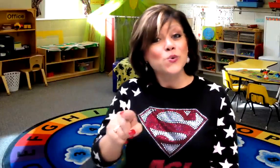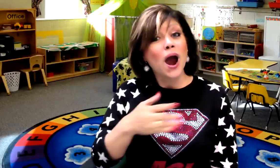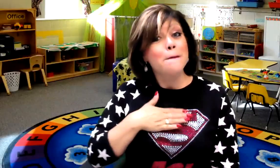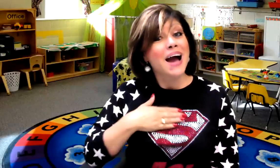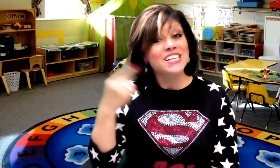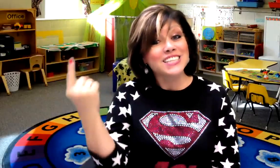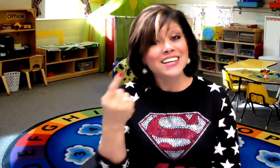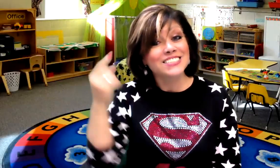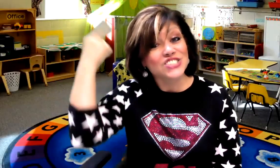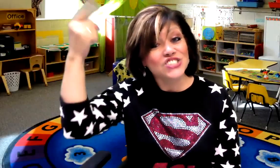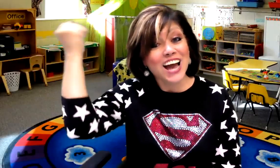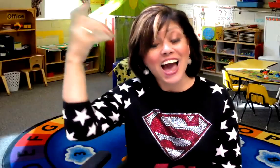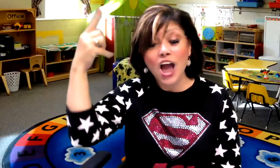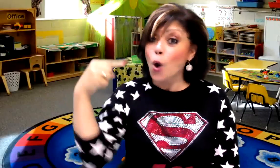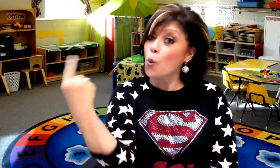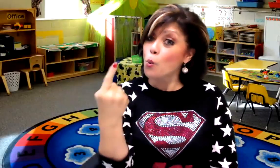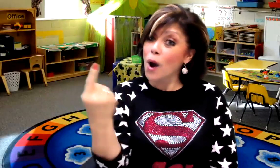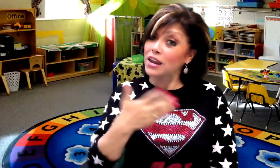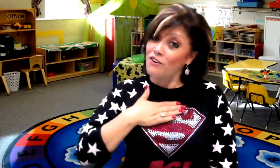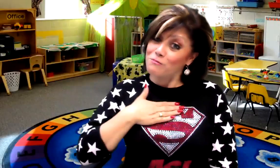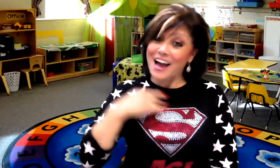are my sunshine, one of my